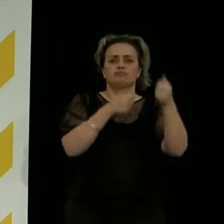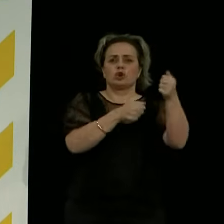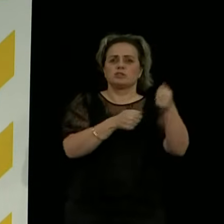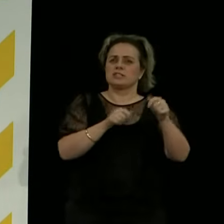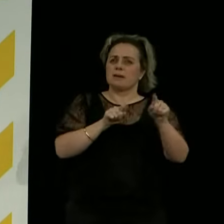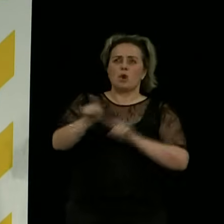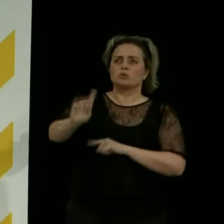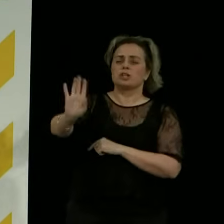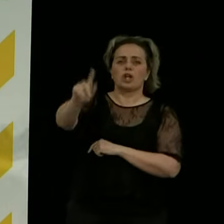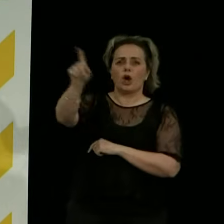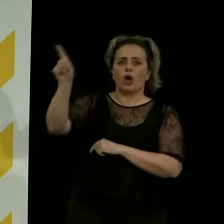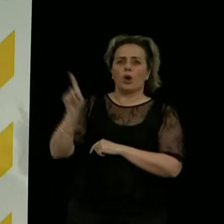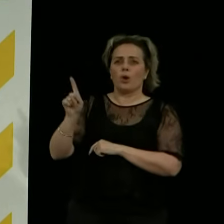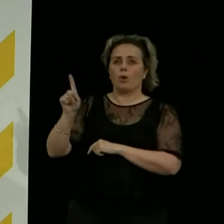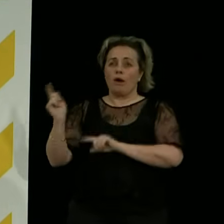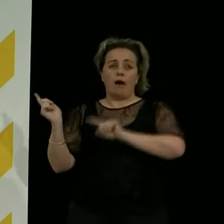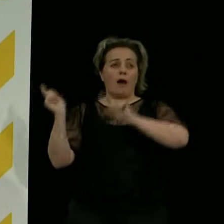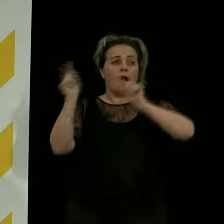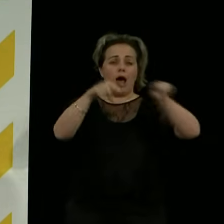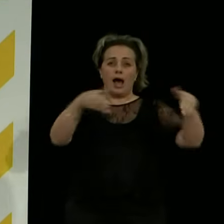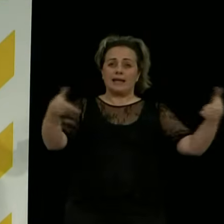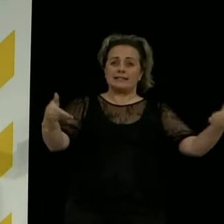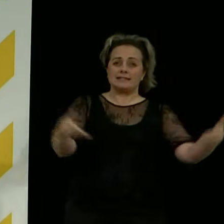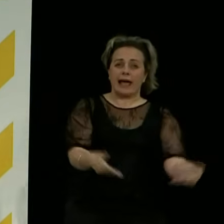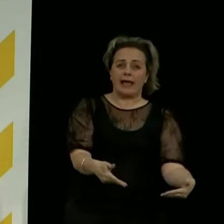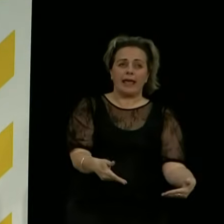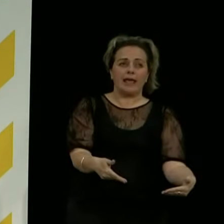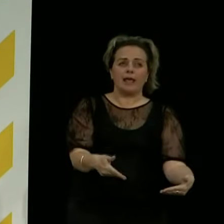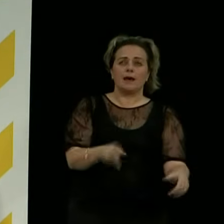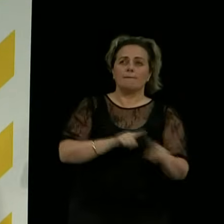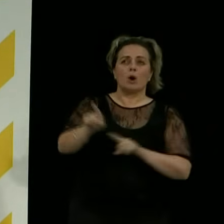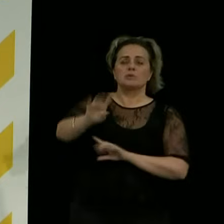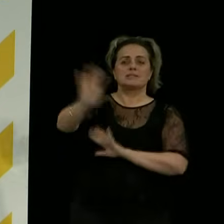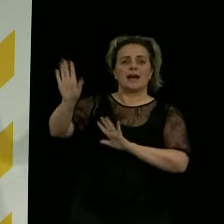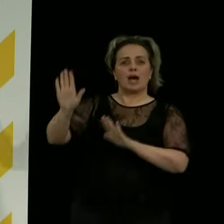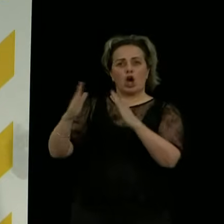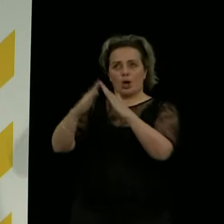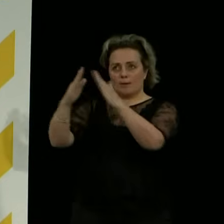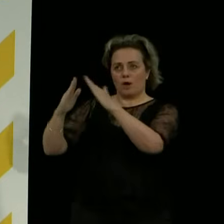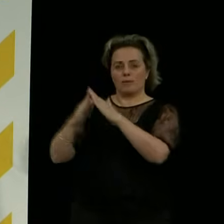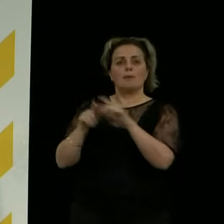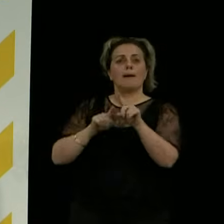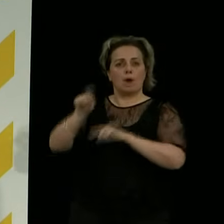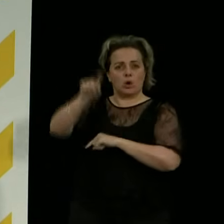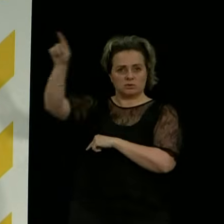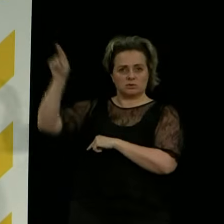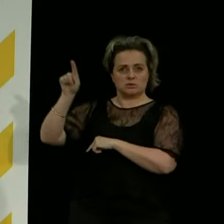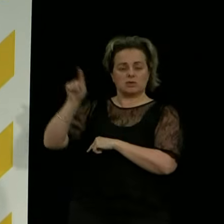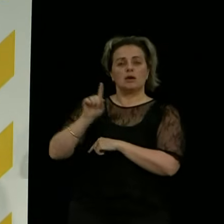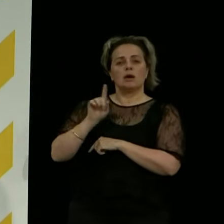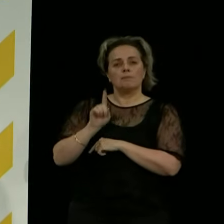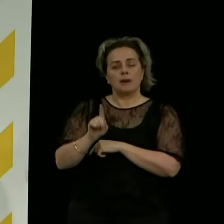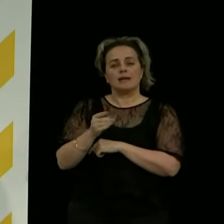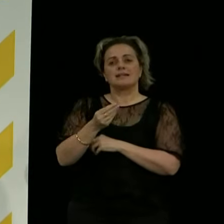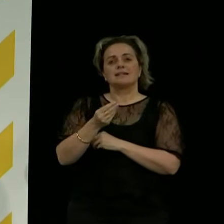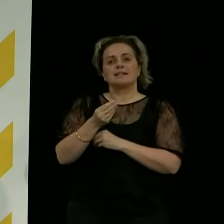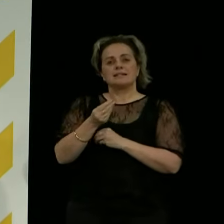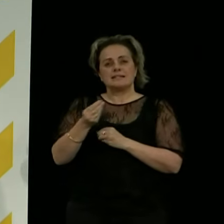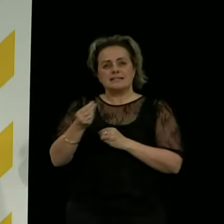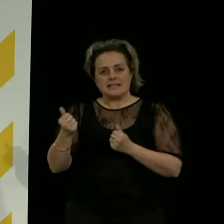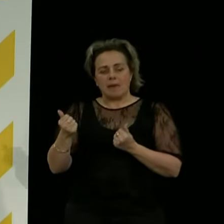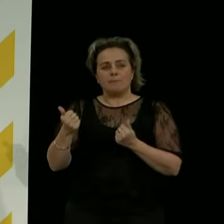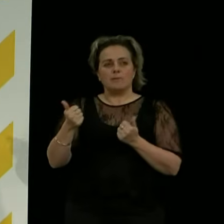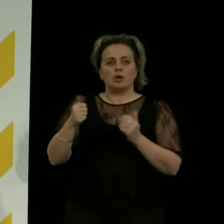joining large-scale tangihanga outside of the guidance. But what we have considered is that there are some parts of the restrictions that